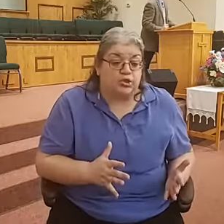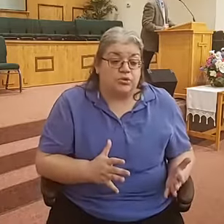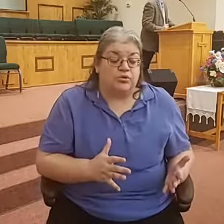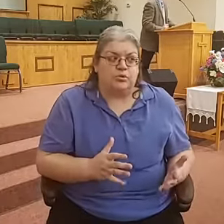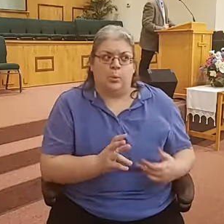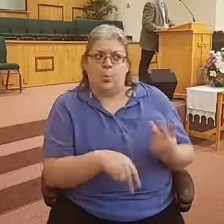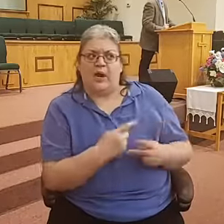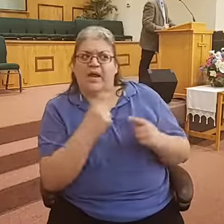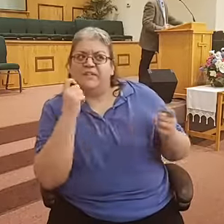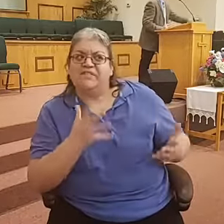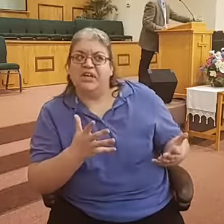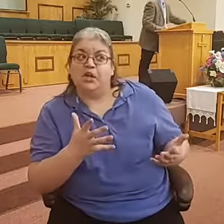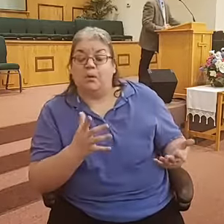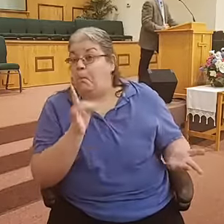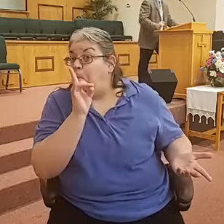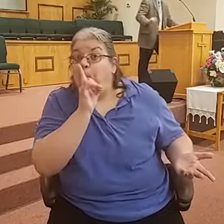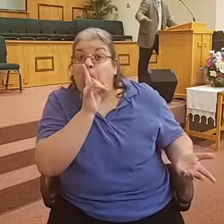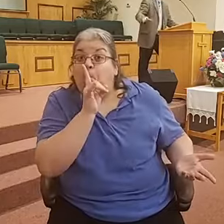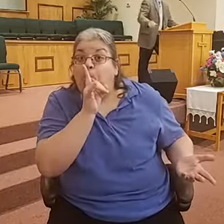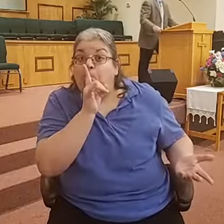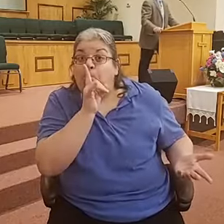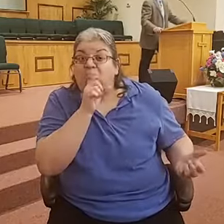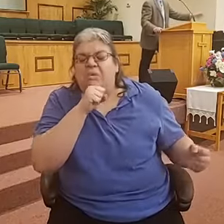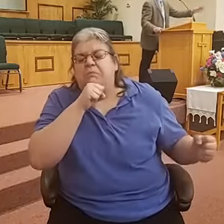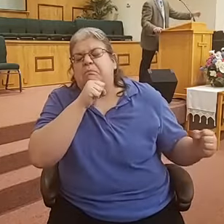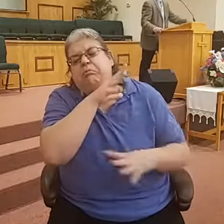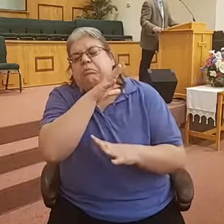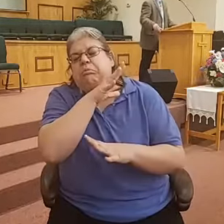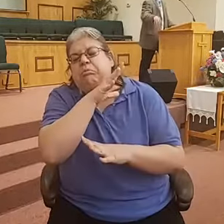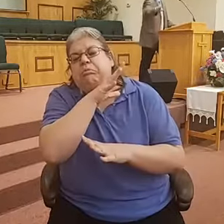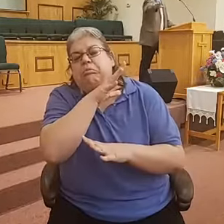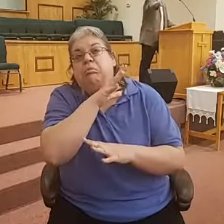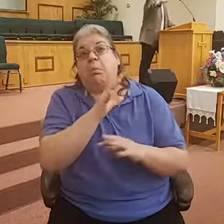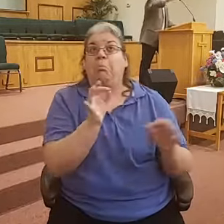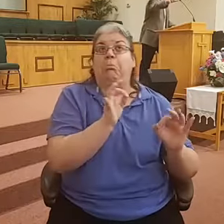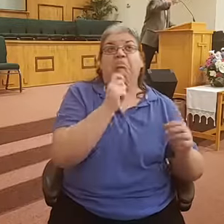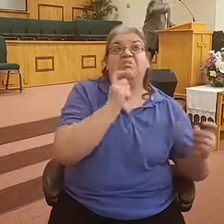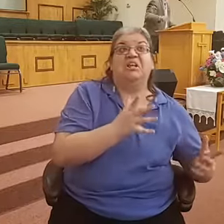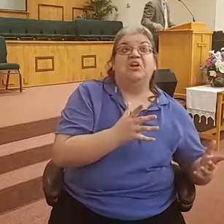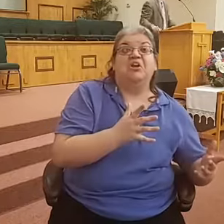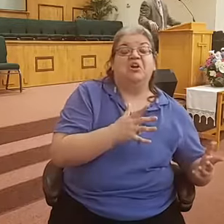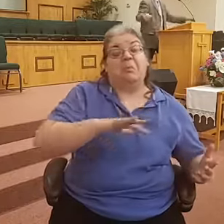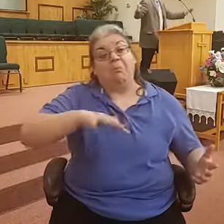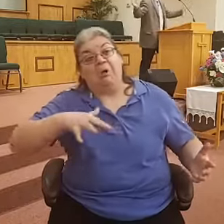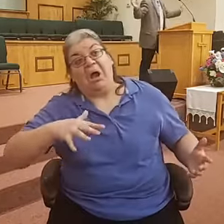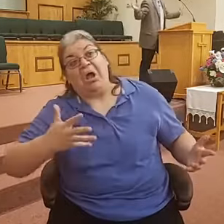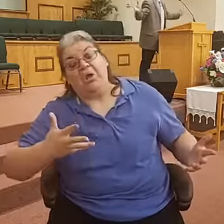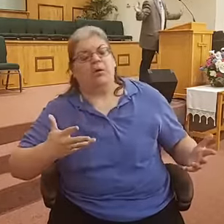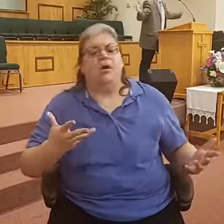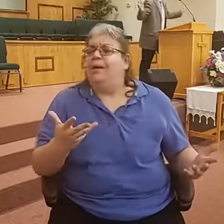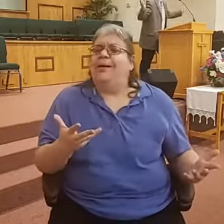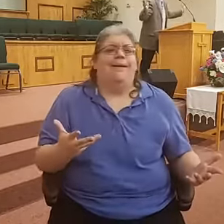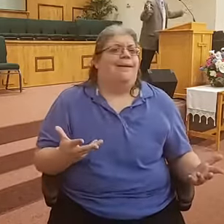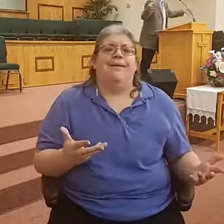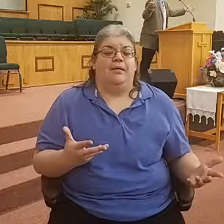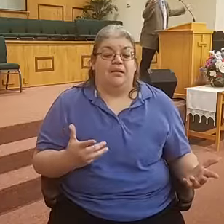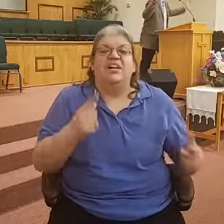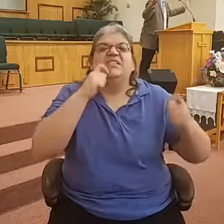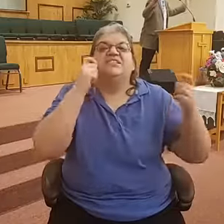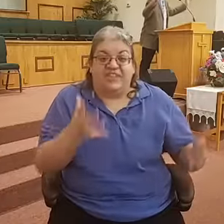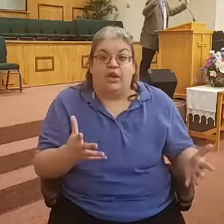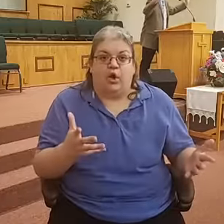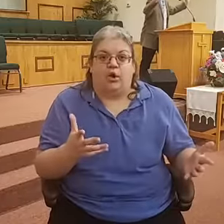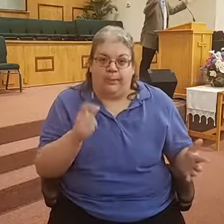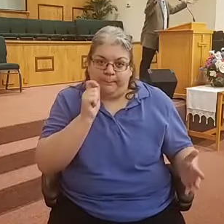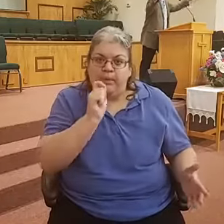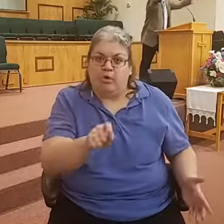sinner. Vile sinner, perverse sinner, wicked sinner, mild sinner. Oh, it doesn't say just sinner.